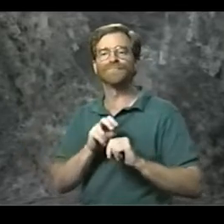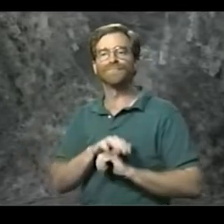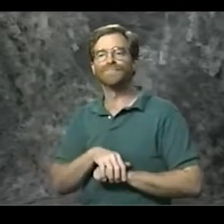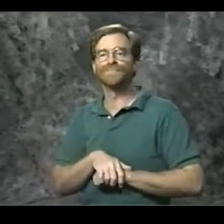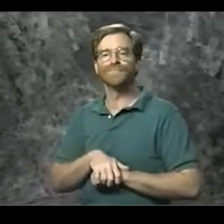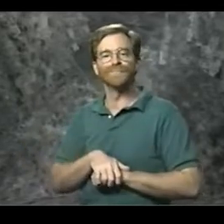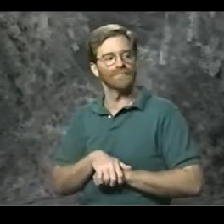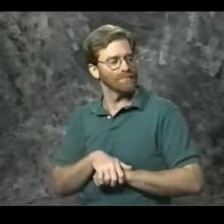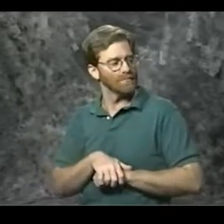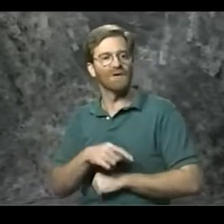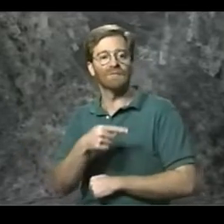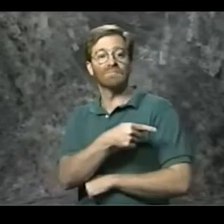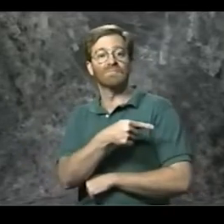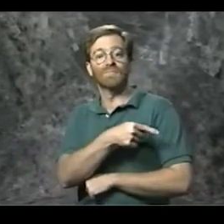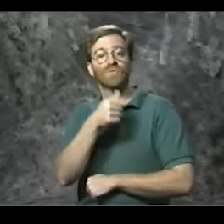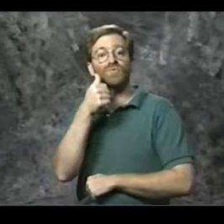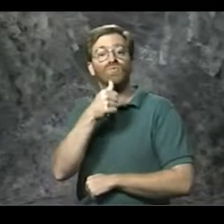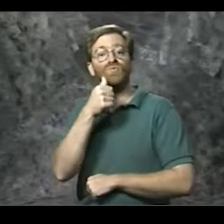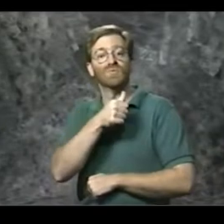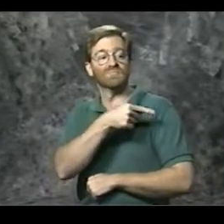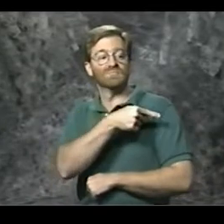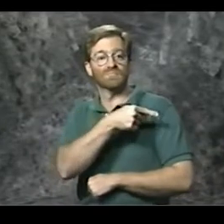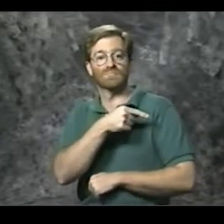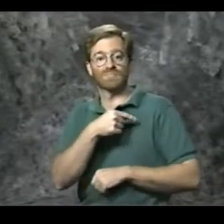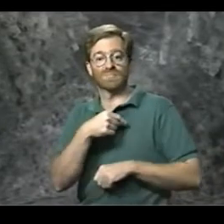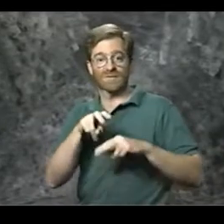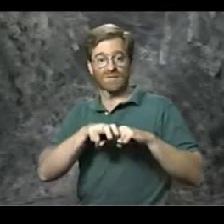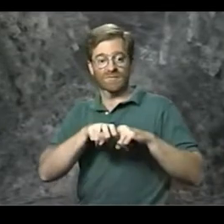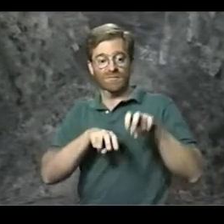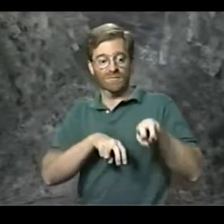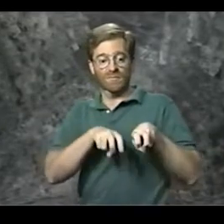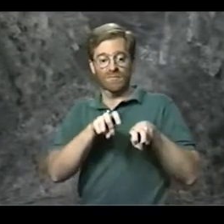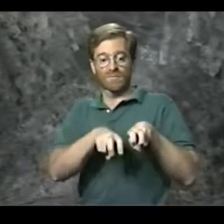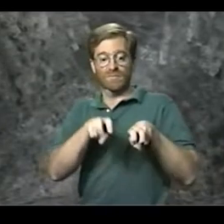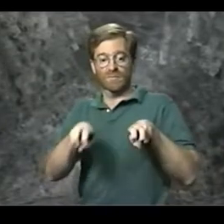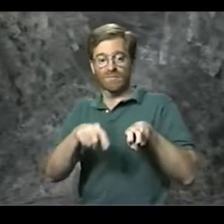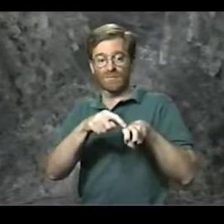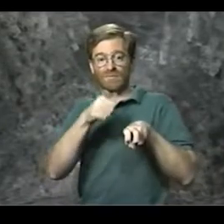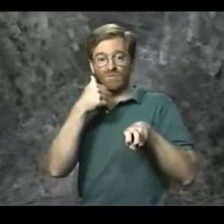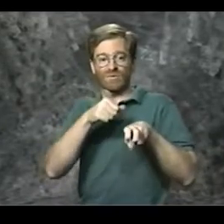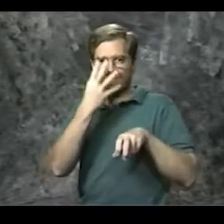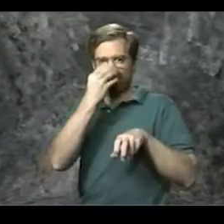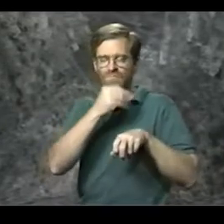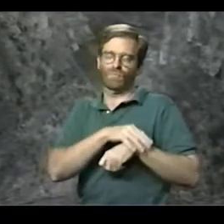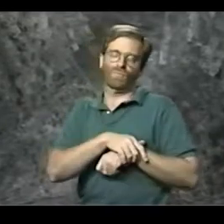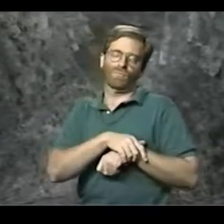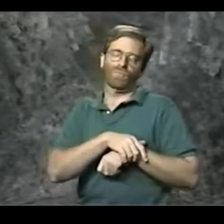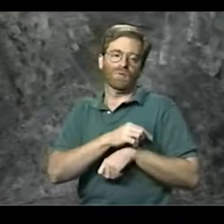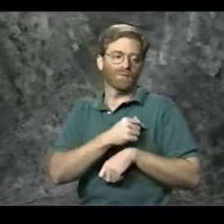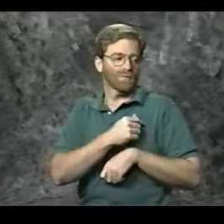I had arrived at Rio, and after a long time of just waiting for the plane to land so we could board